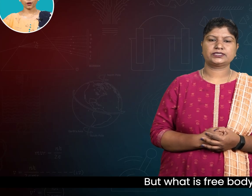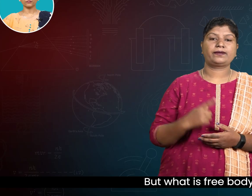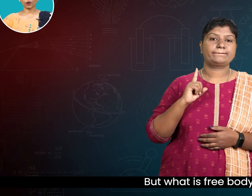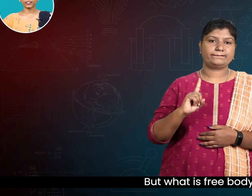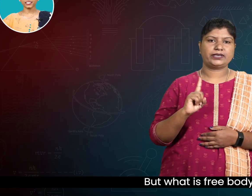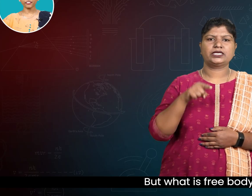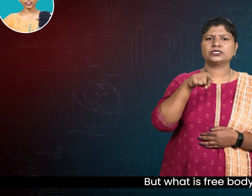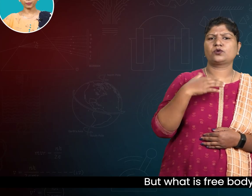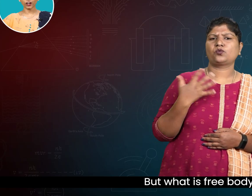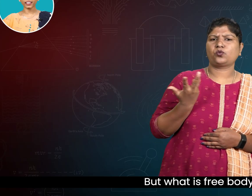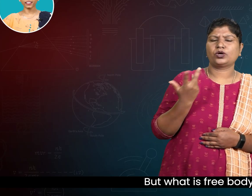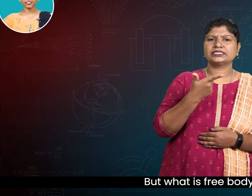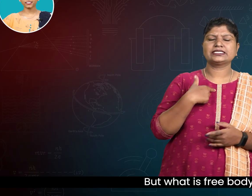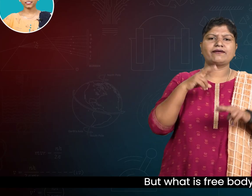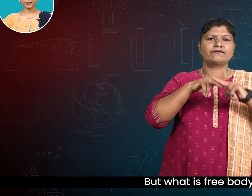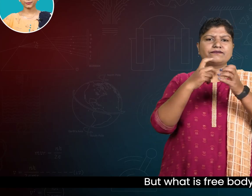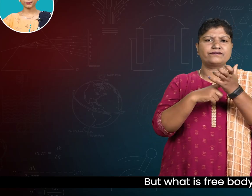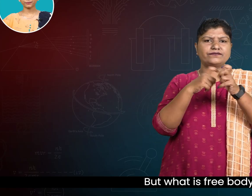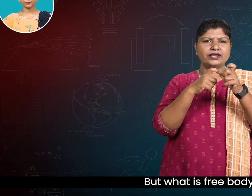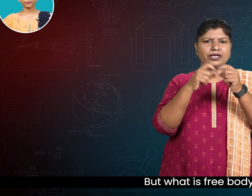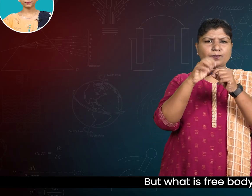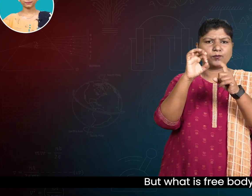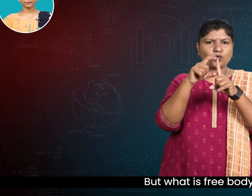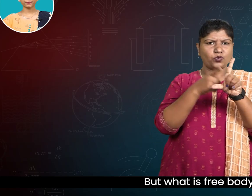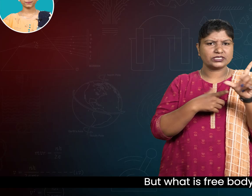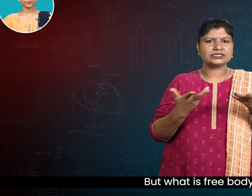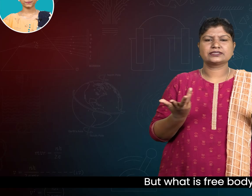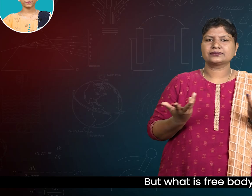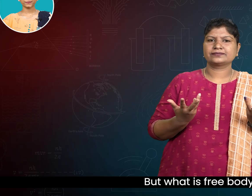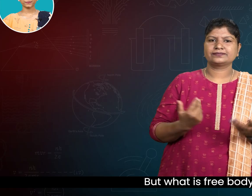But what is a free body?